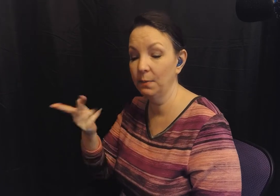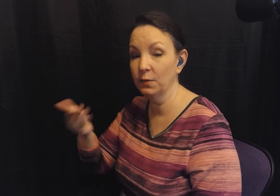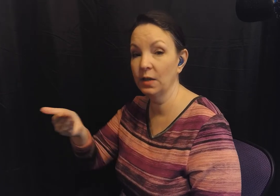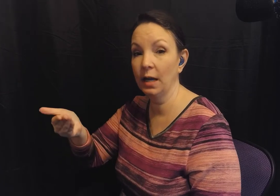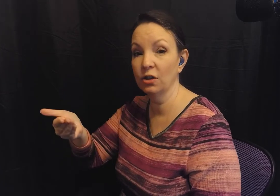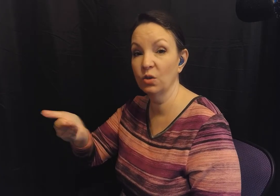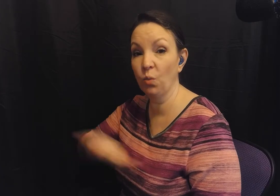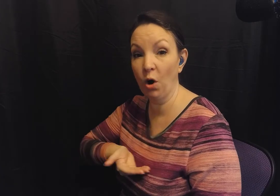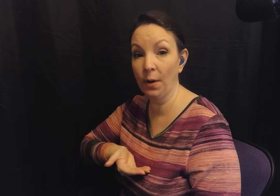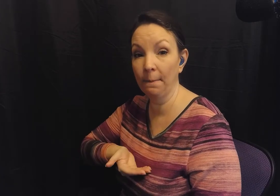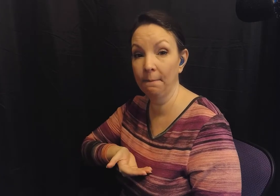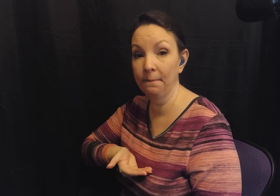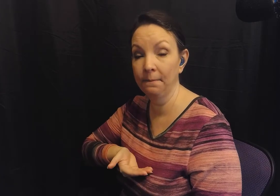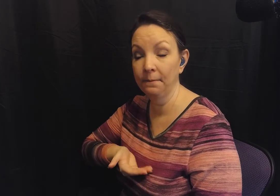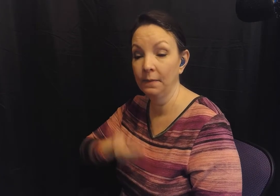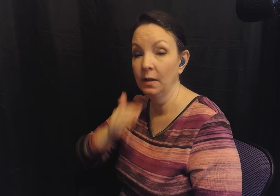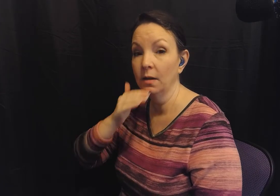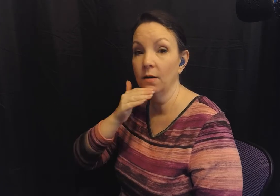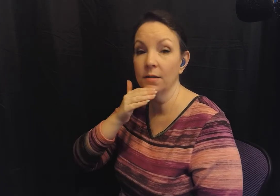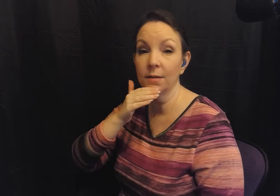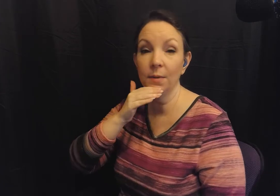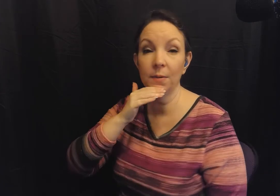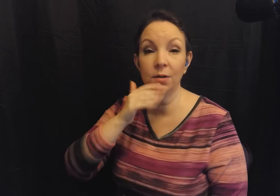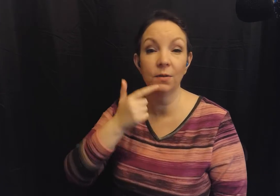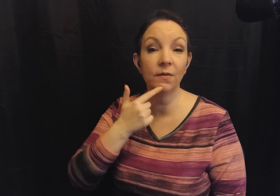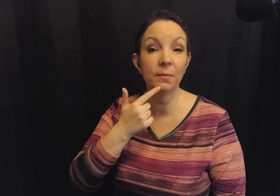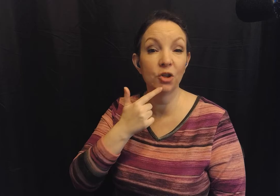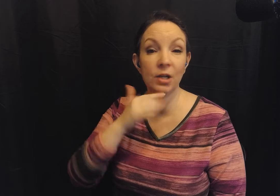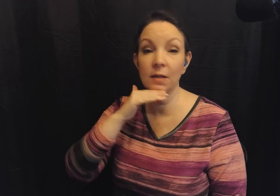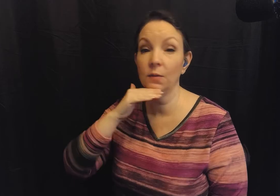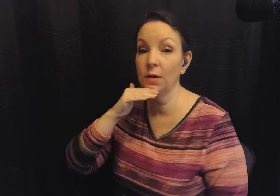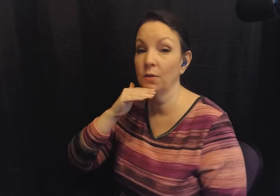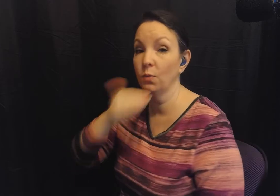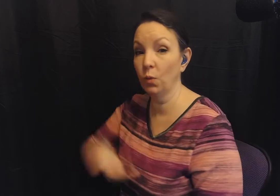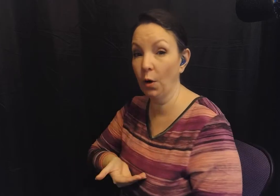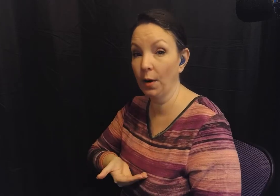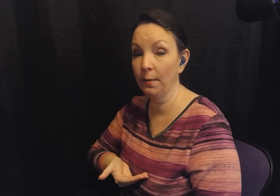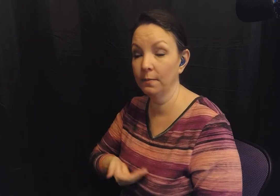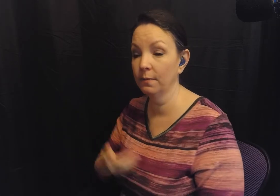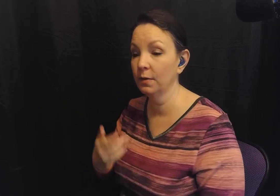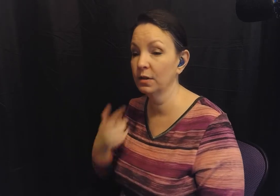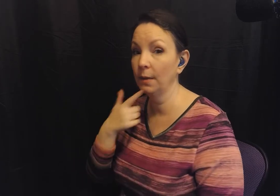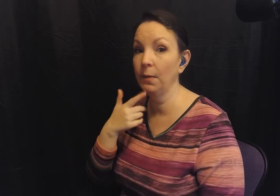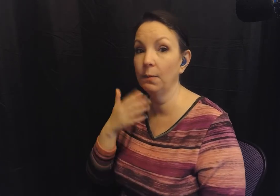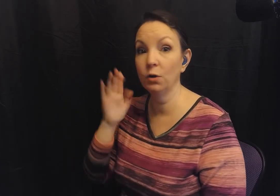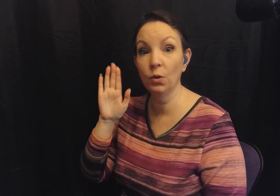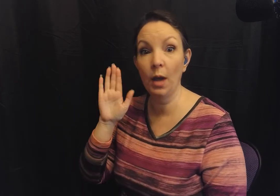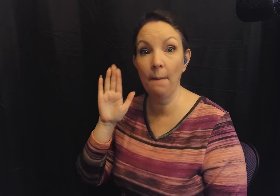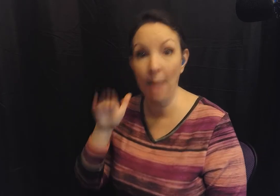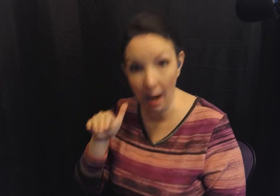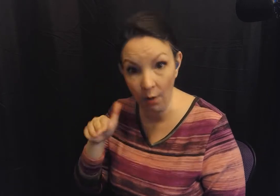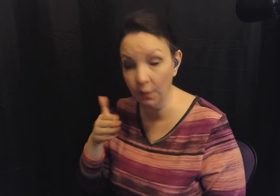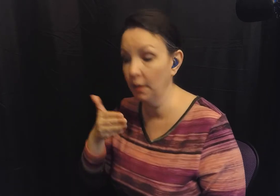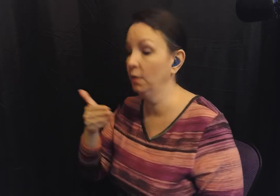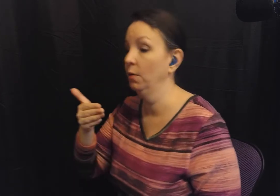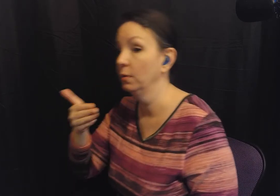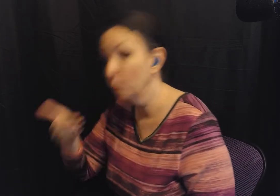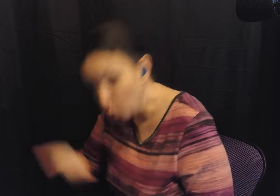sign just welcome, or some people do from shin, we go welcome, or some people do a bow, they go